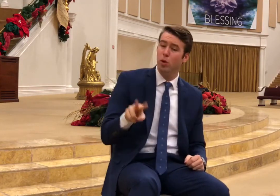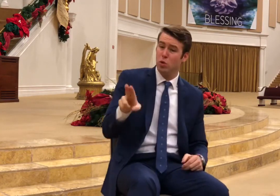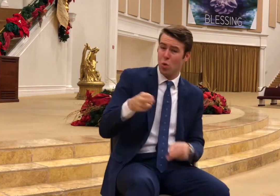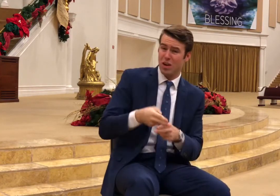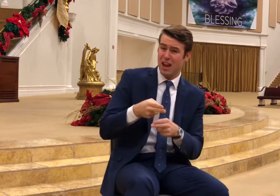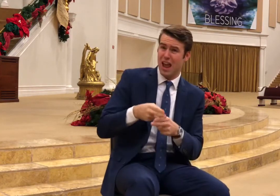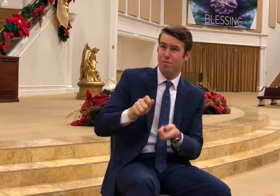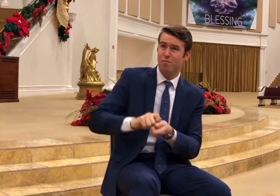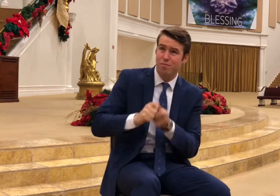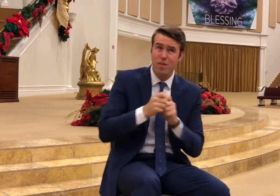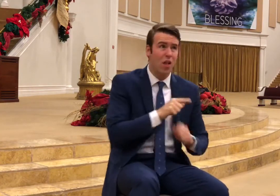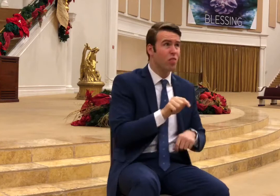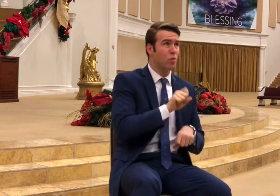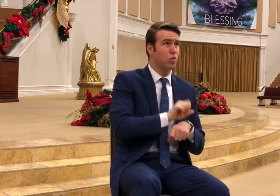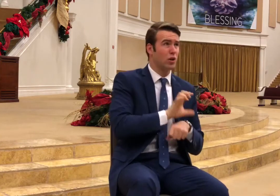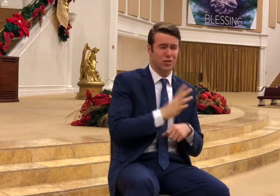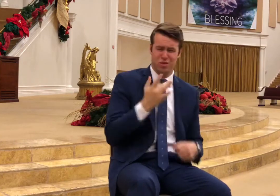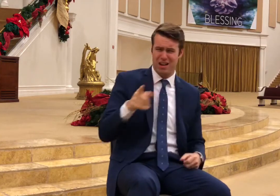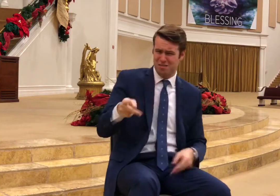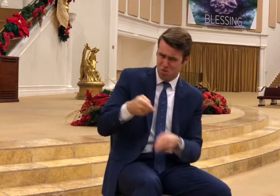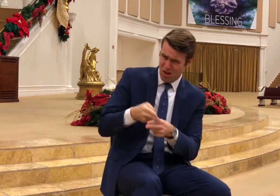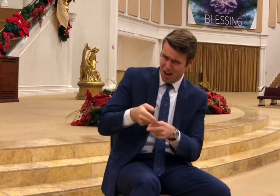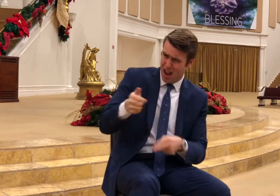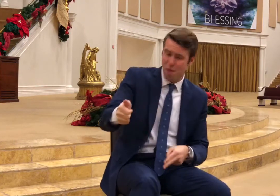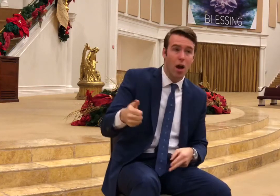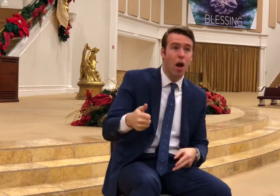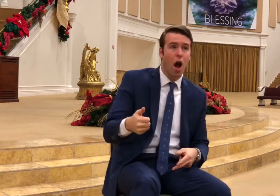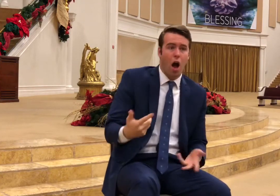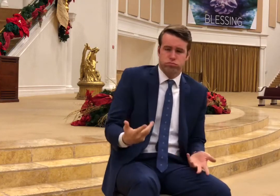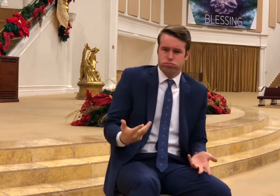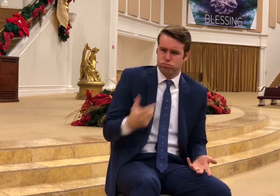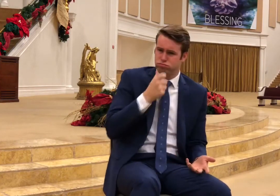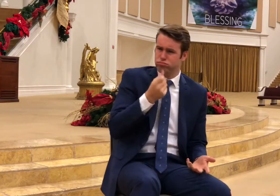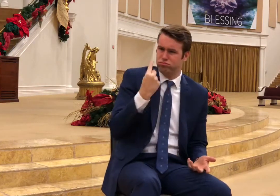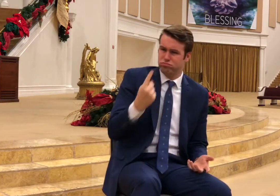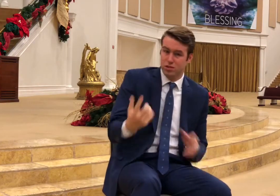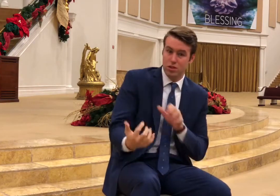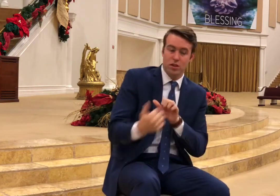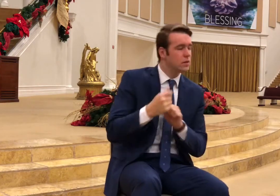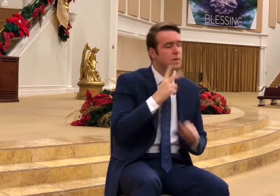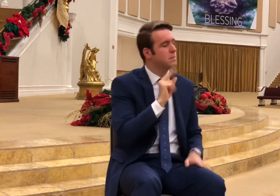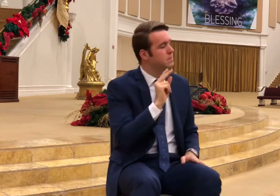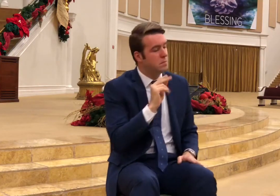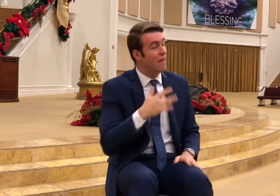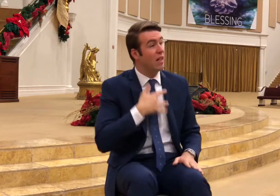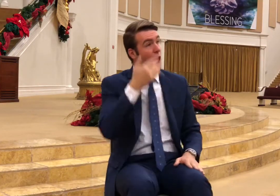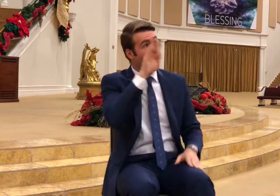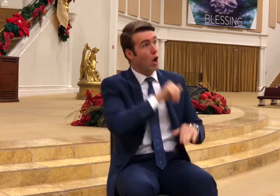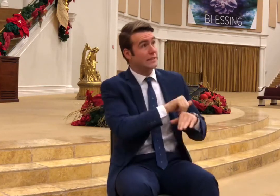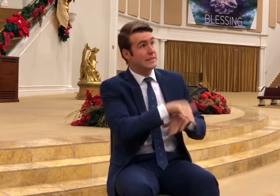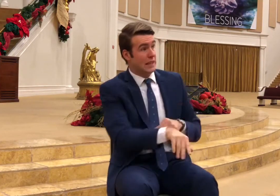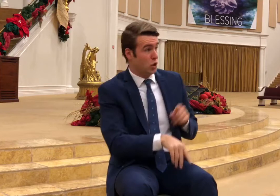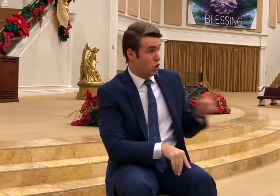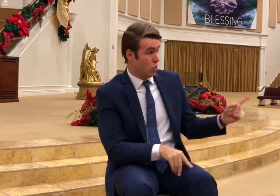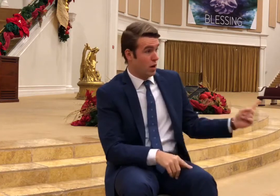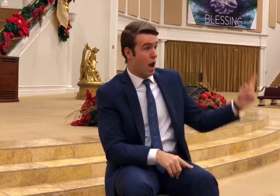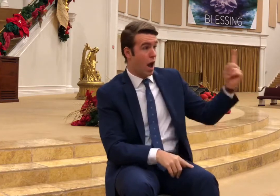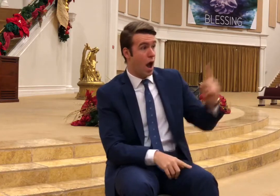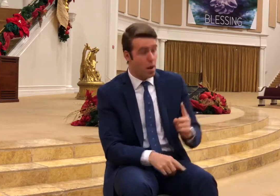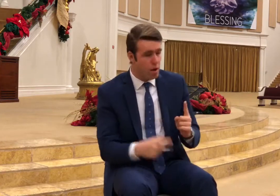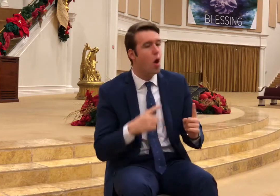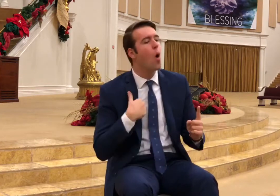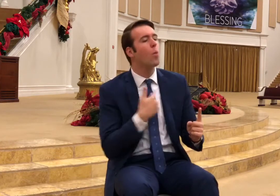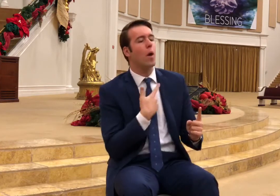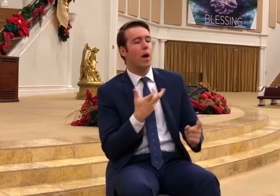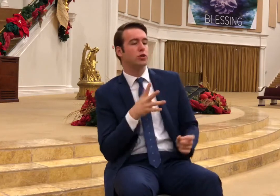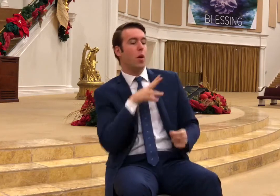name? Why do you feel to do that?" I wasn't imposing this on them. They said, "We feel like God sent you, and that we want to be a